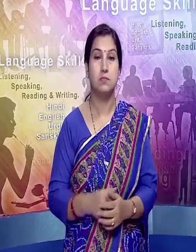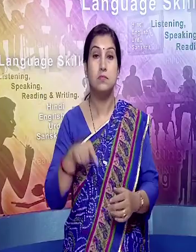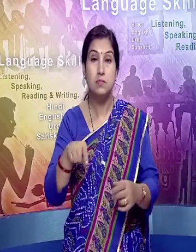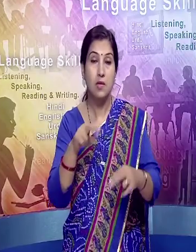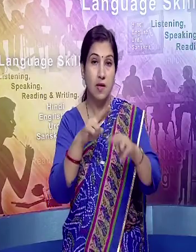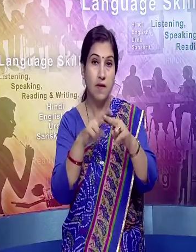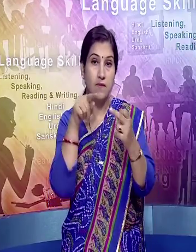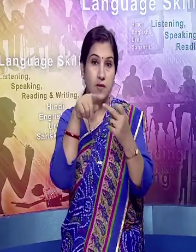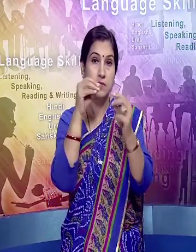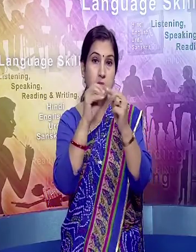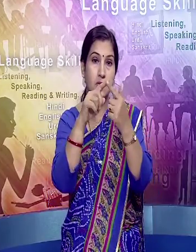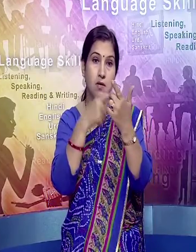fiber.